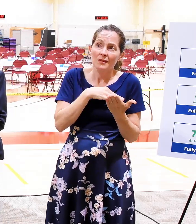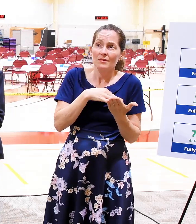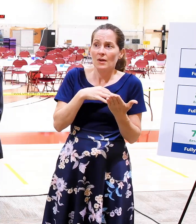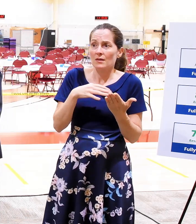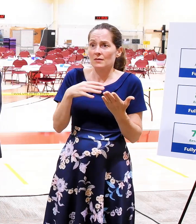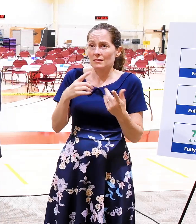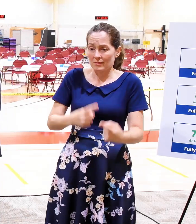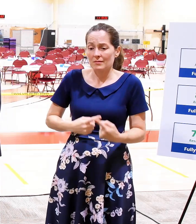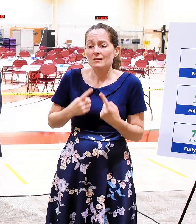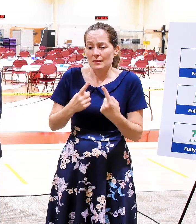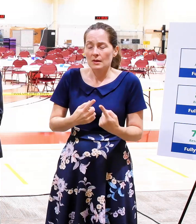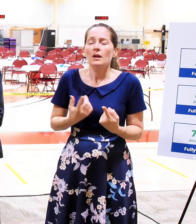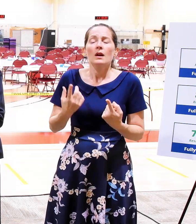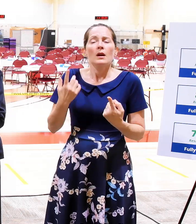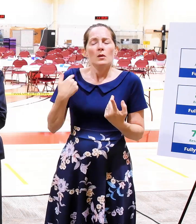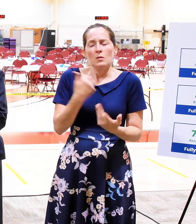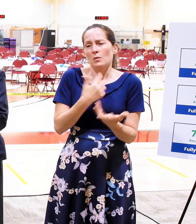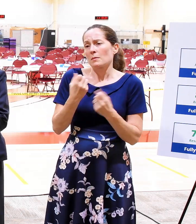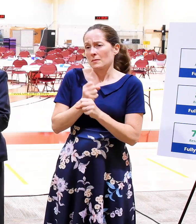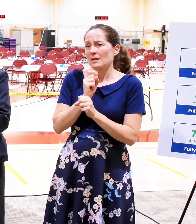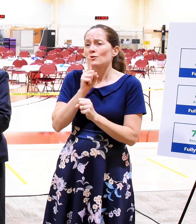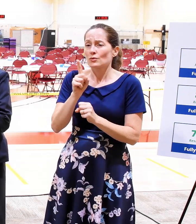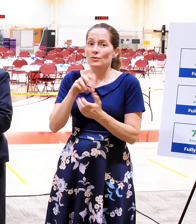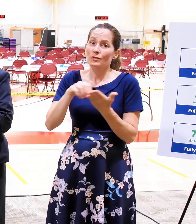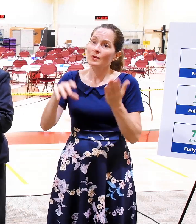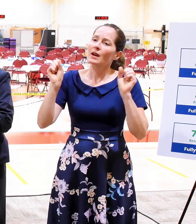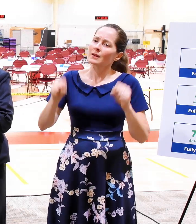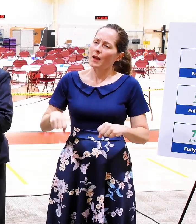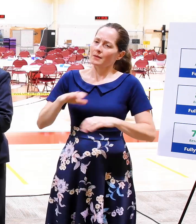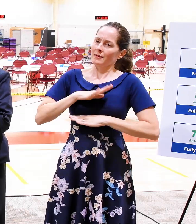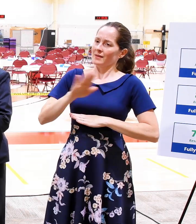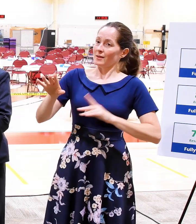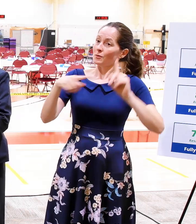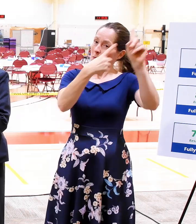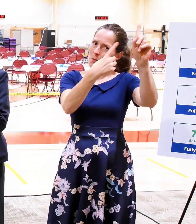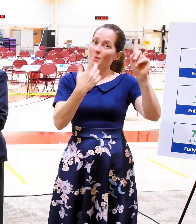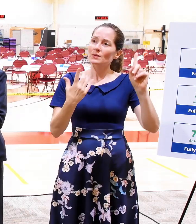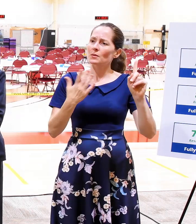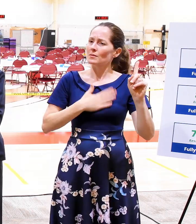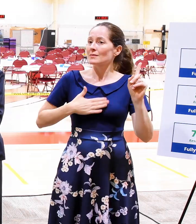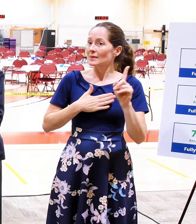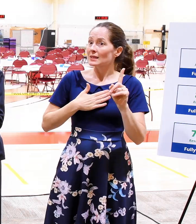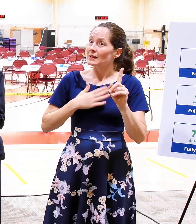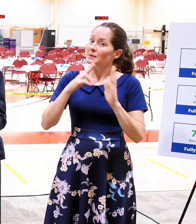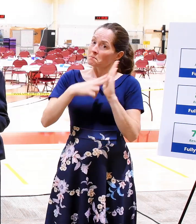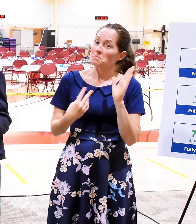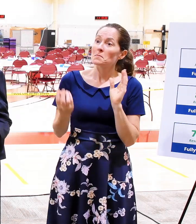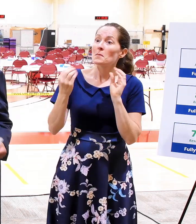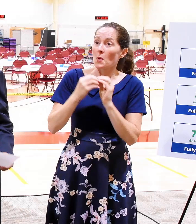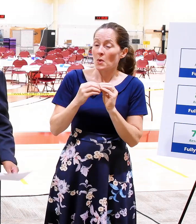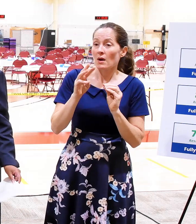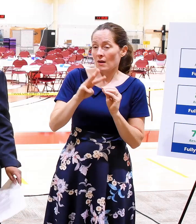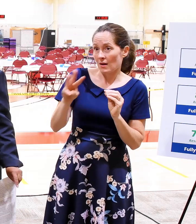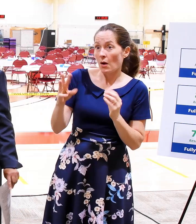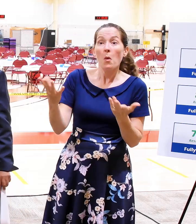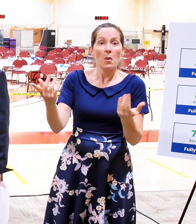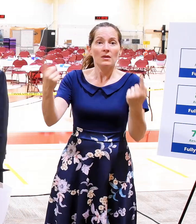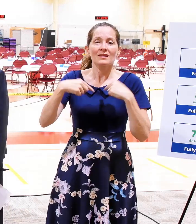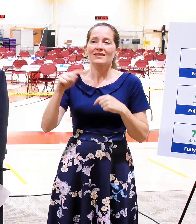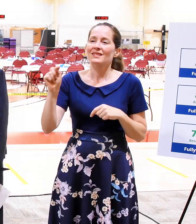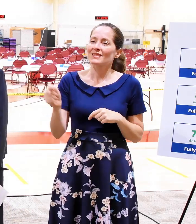achieve their goals. Please visit our website for more information and also attend our Summer Bash on Thursday, August